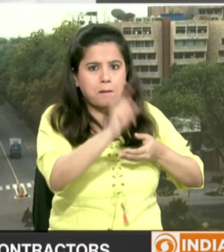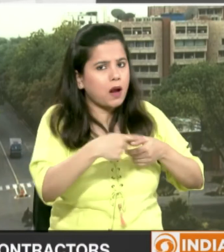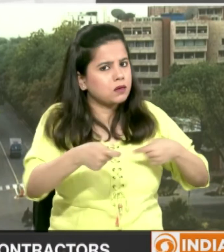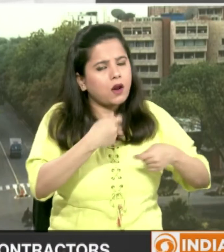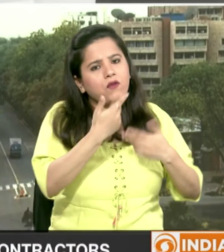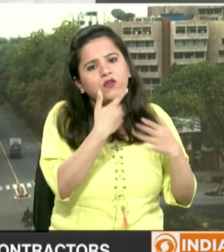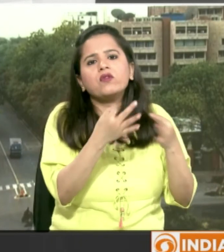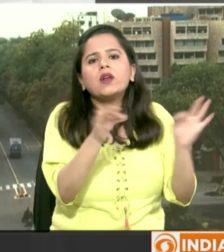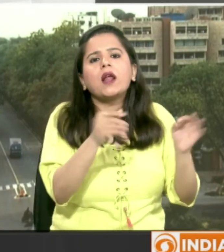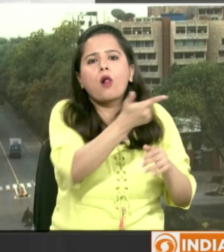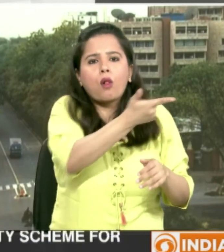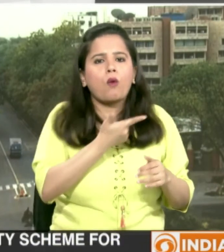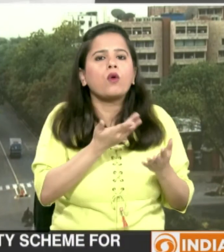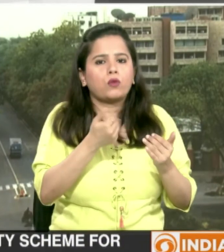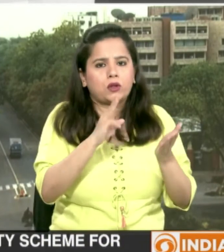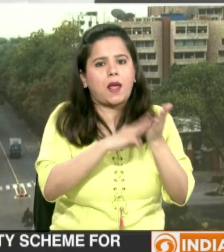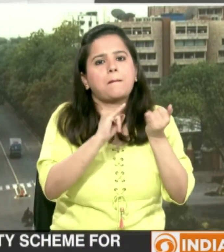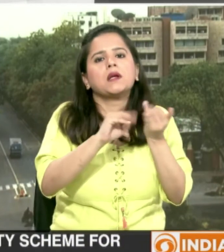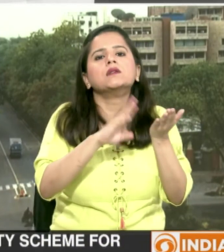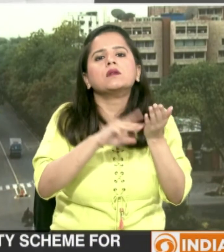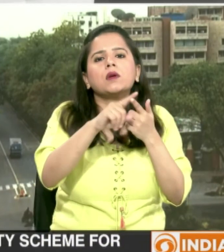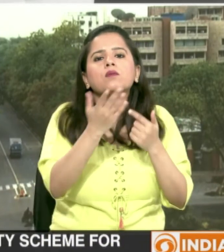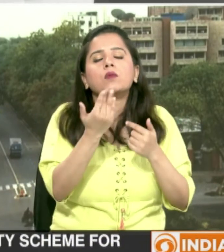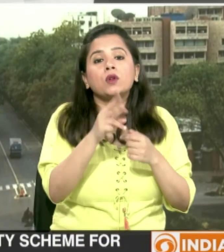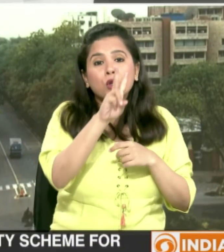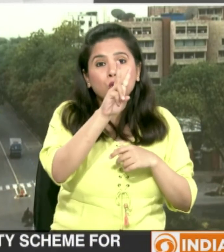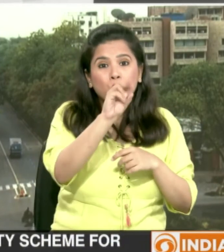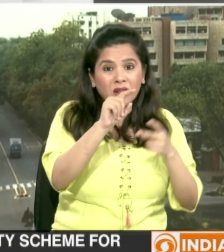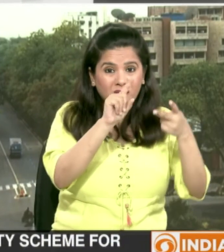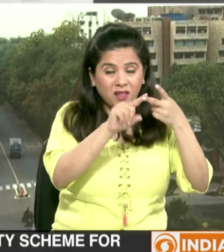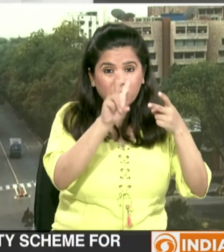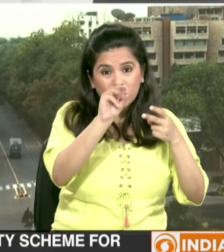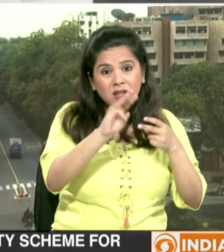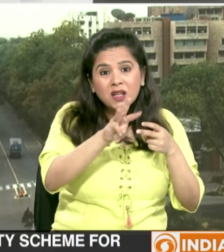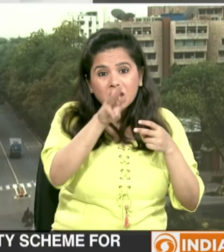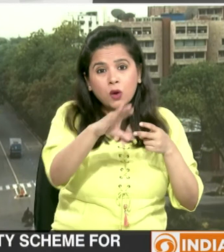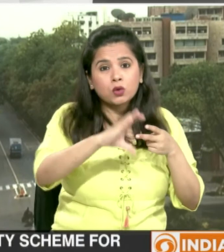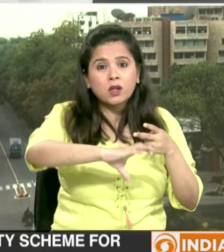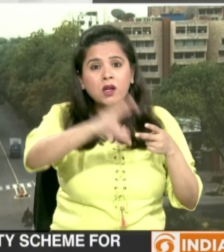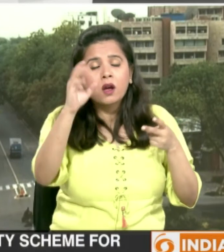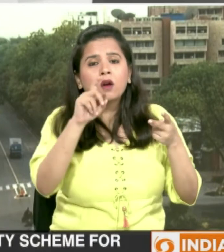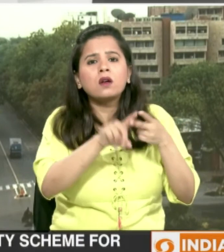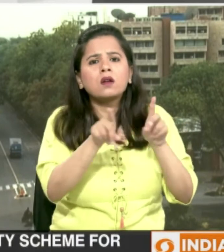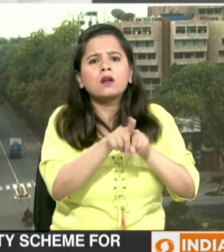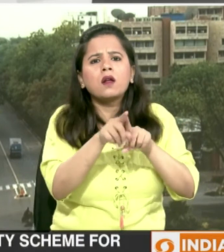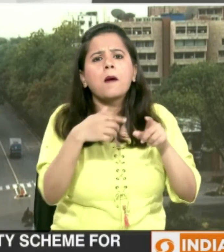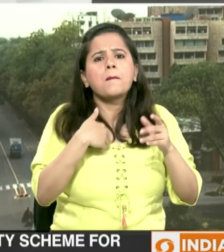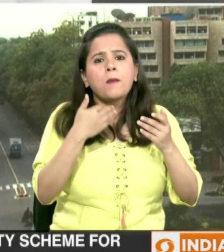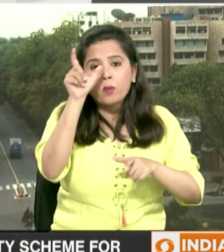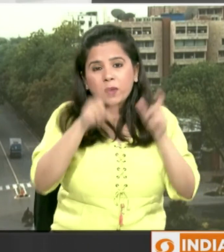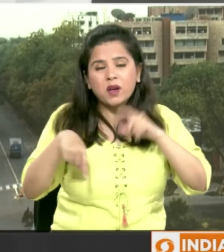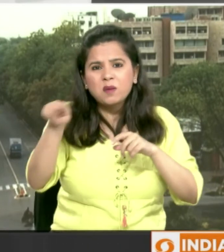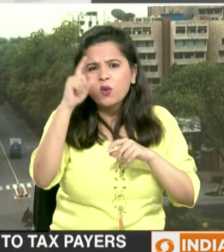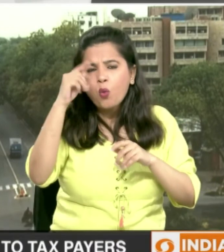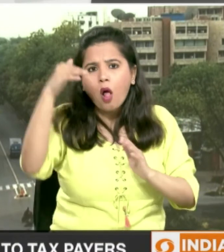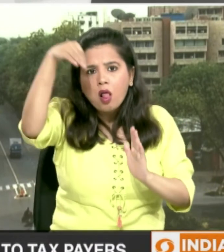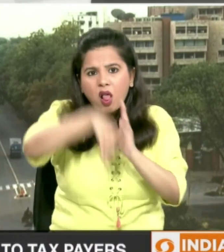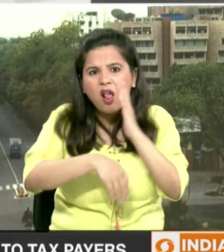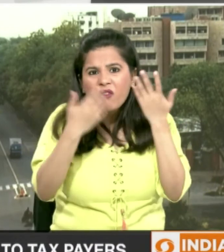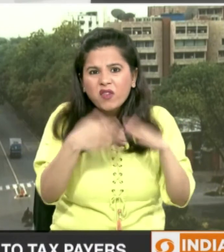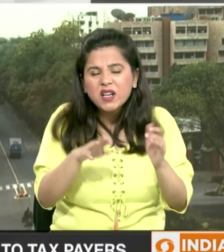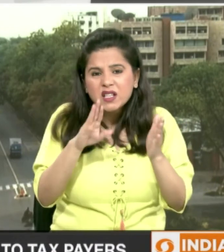including the MSMEs. 20,000 crore rupees subordinate debt will be provided for stressed